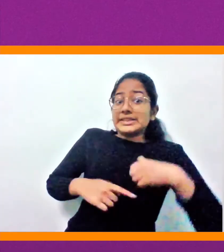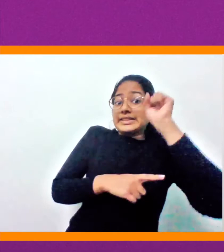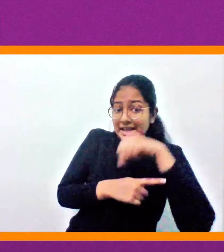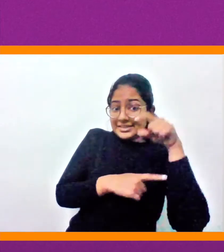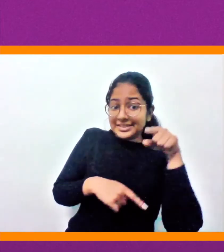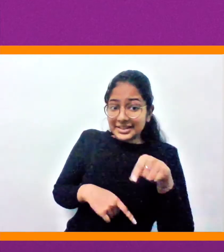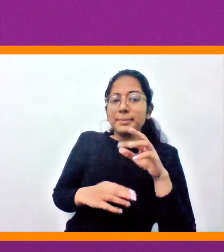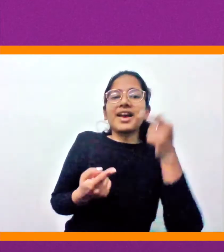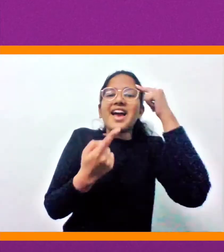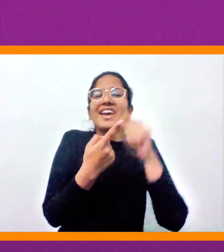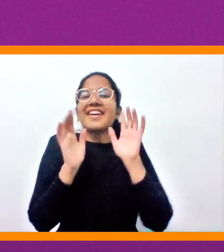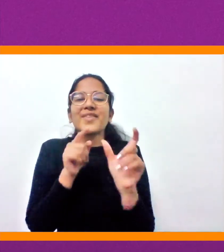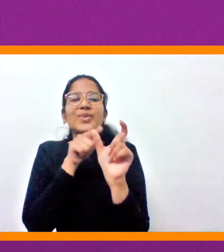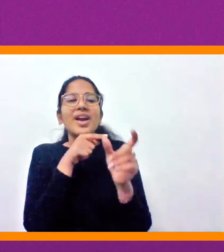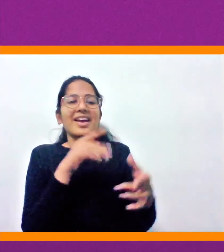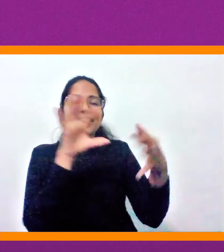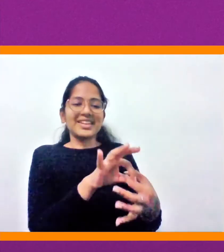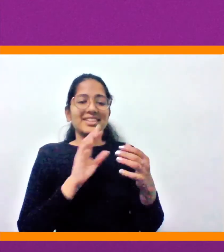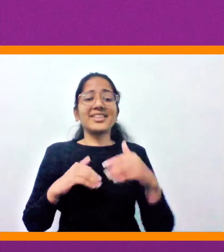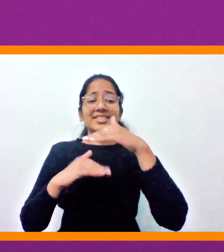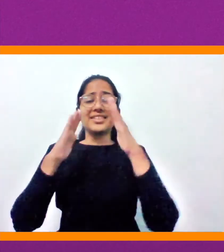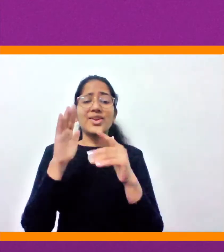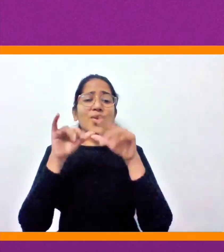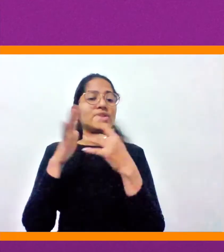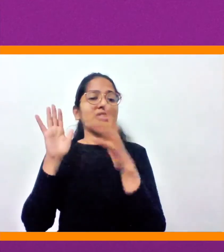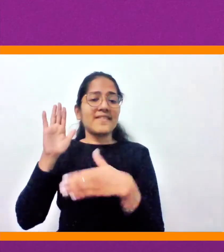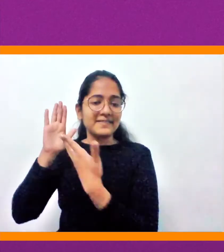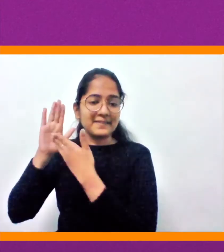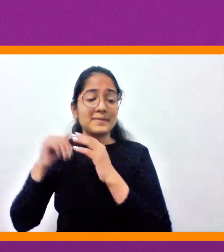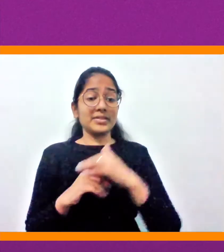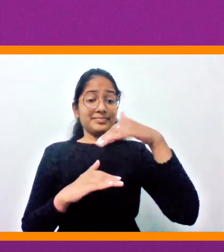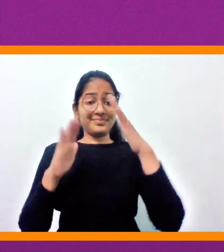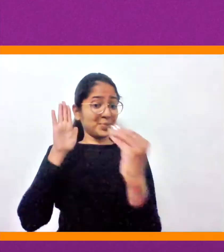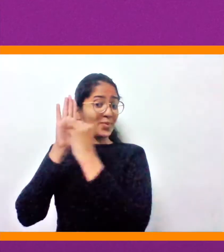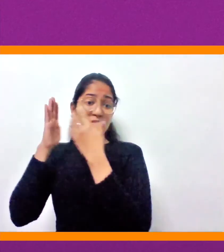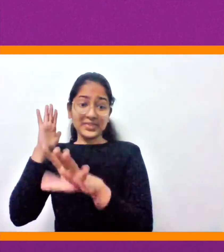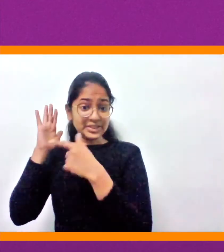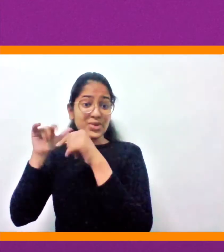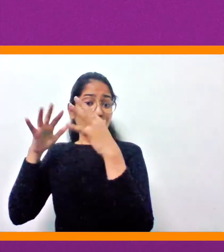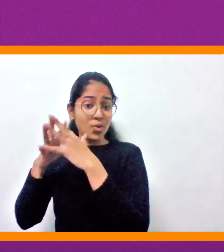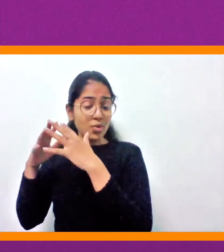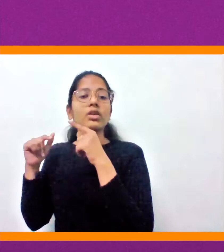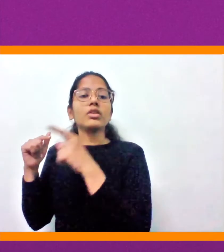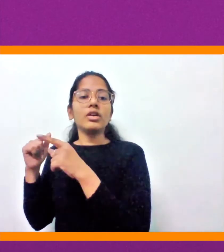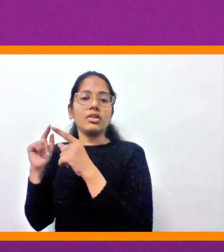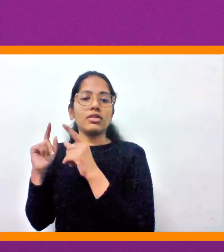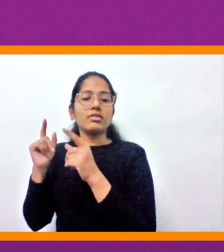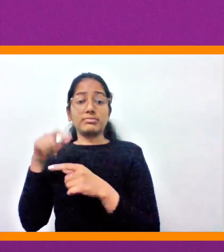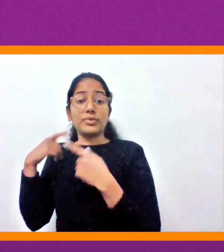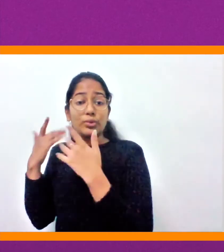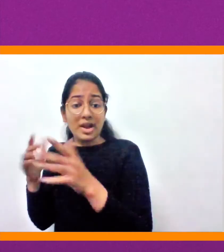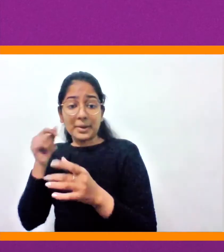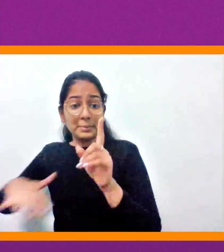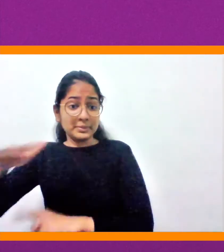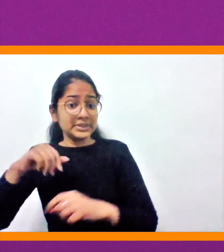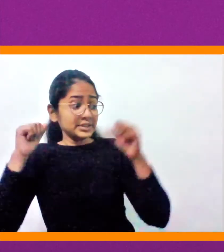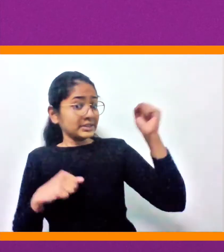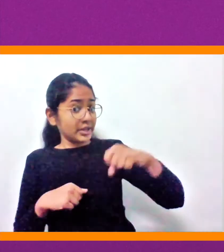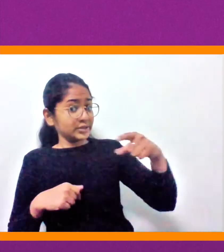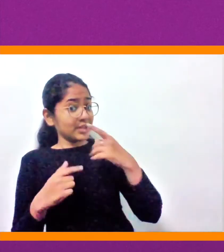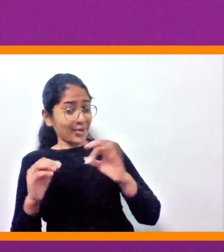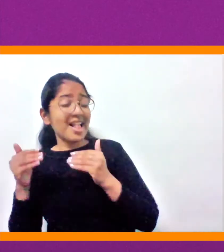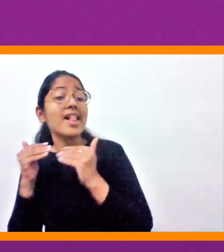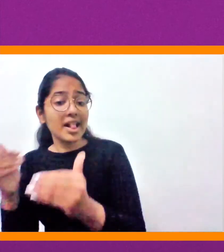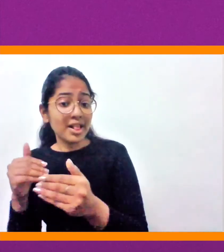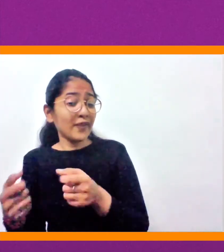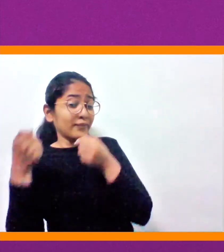this definition of consent is useful in prosecuting men who had sex with women non-consensually, including in cases where women